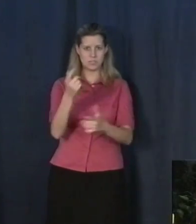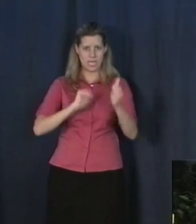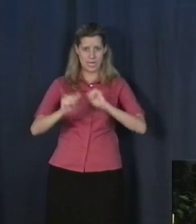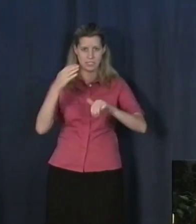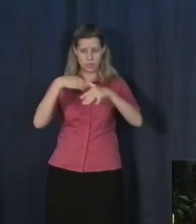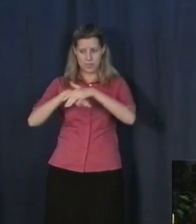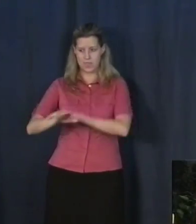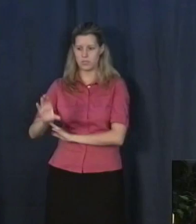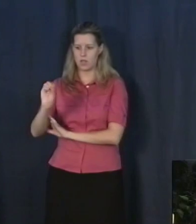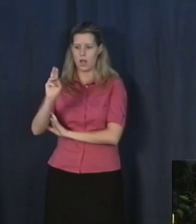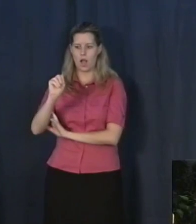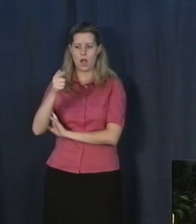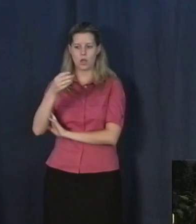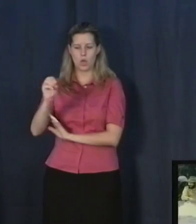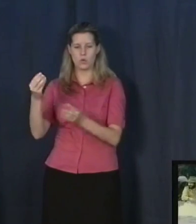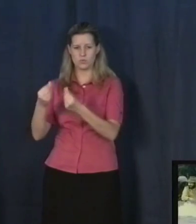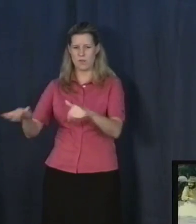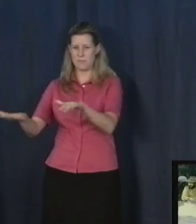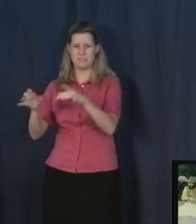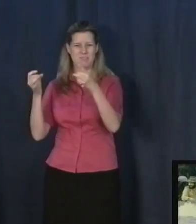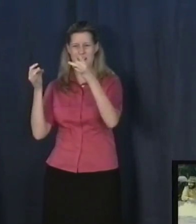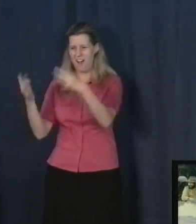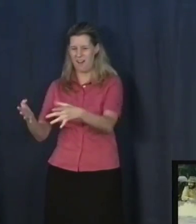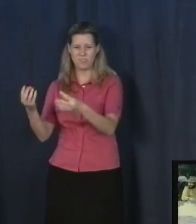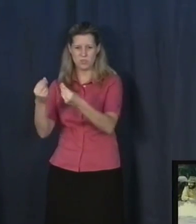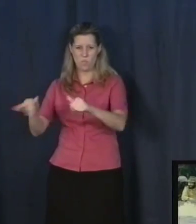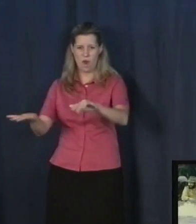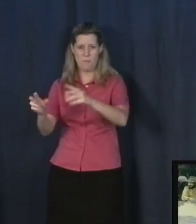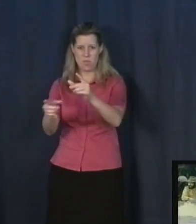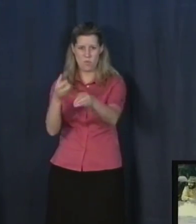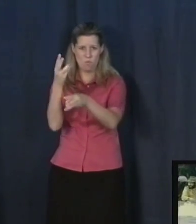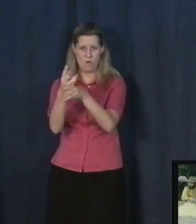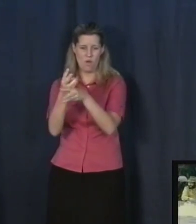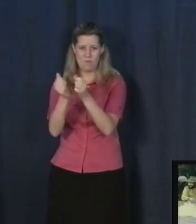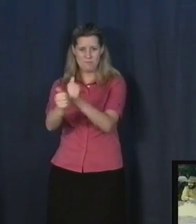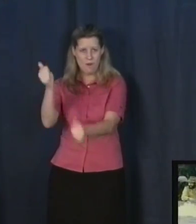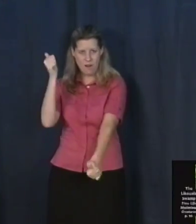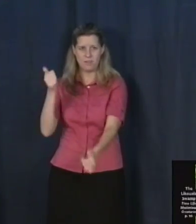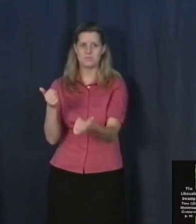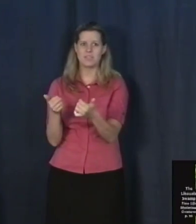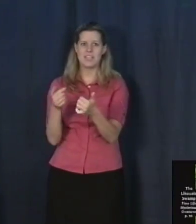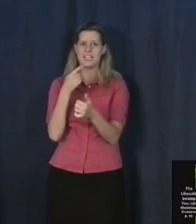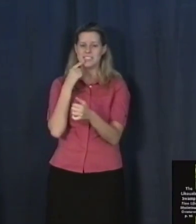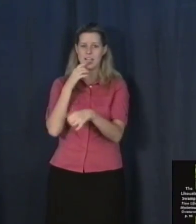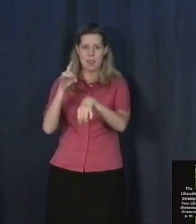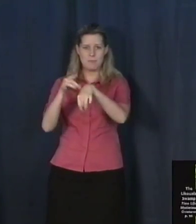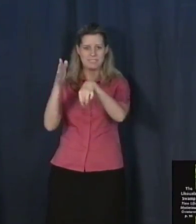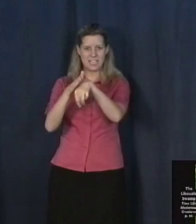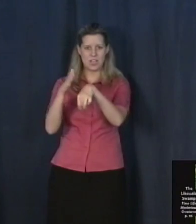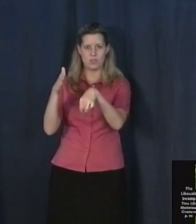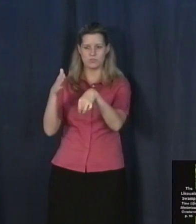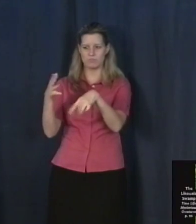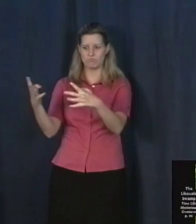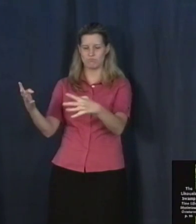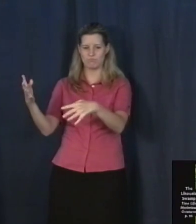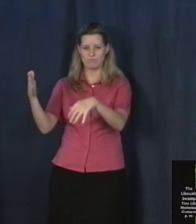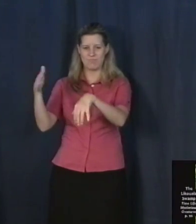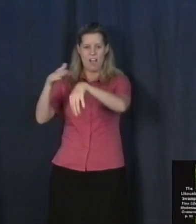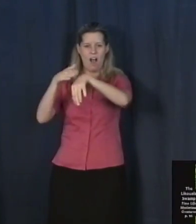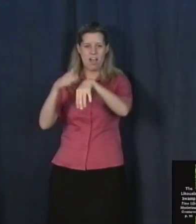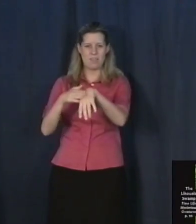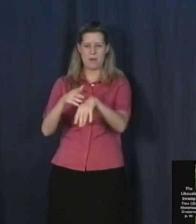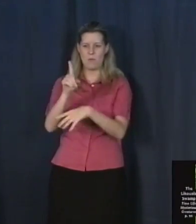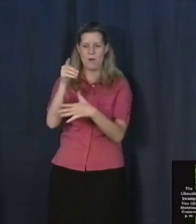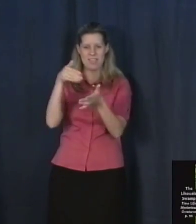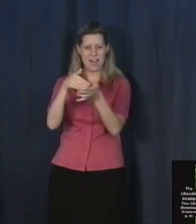in there to the Congo swamp. They said it's the most miserable swamp in the world. They said the mosquitoes landed on them at the rate of about 1,000